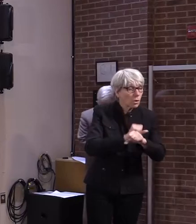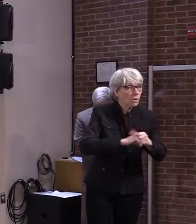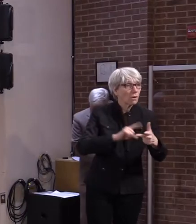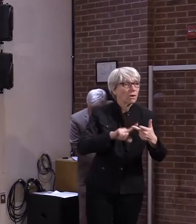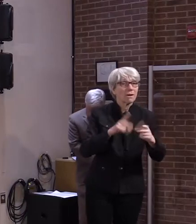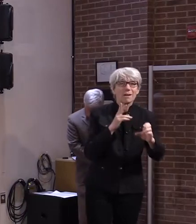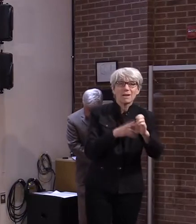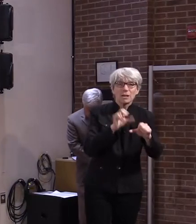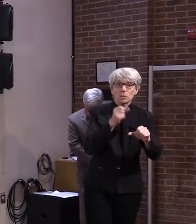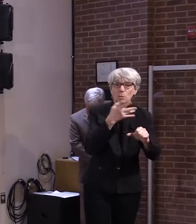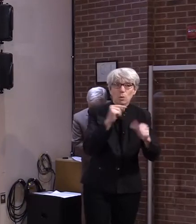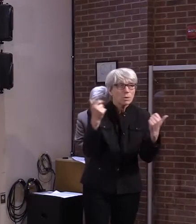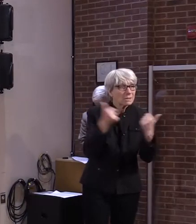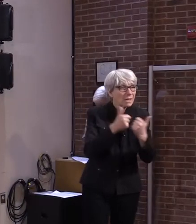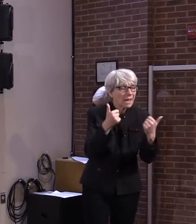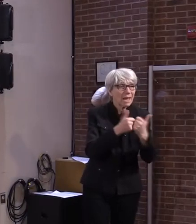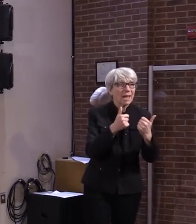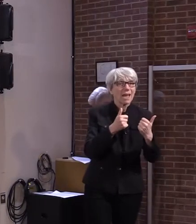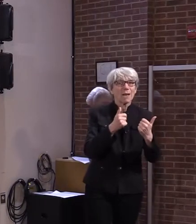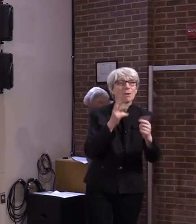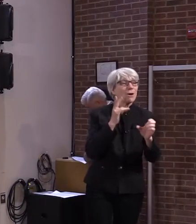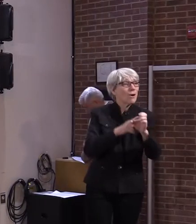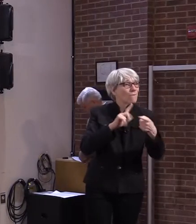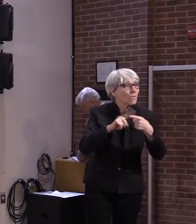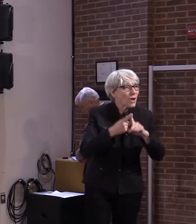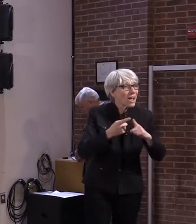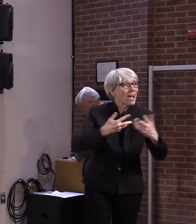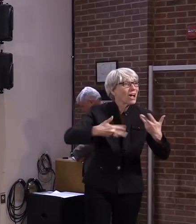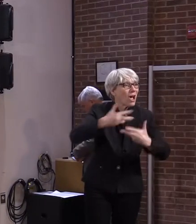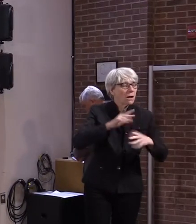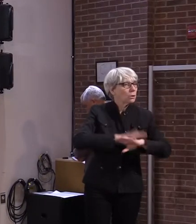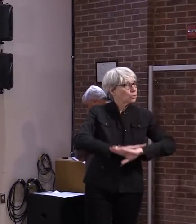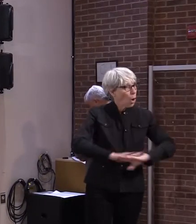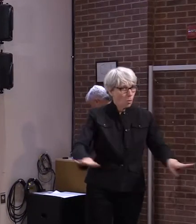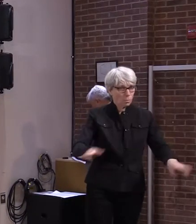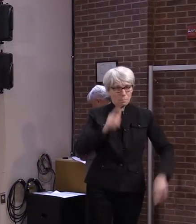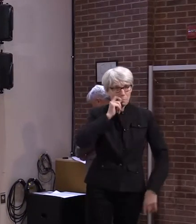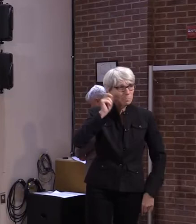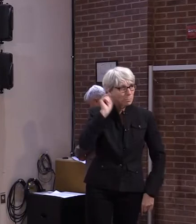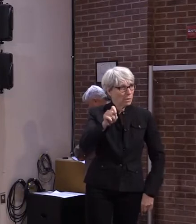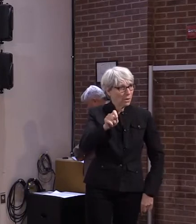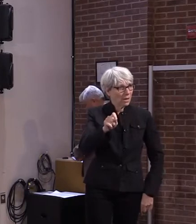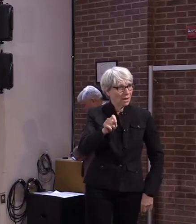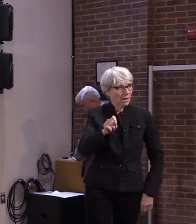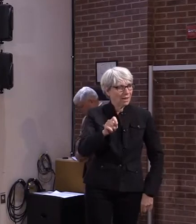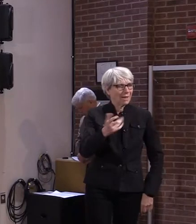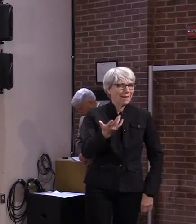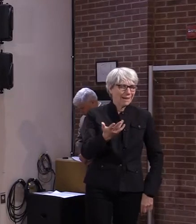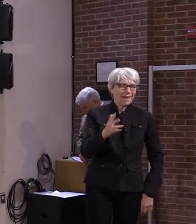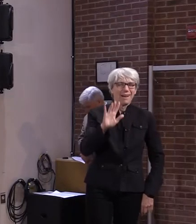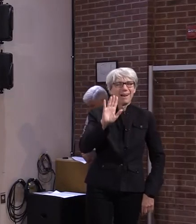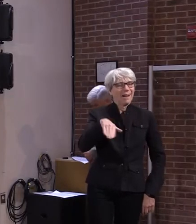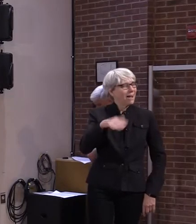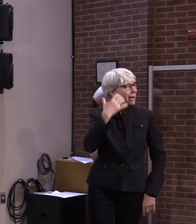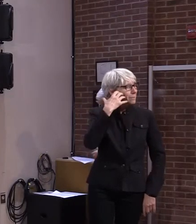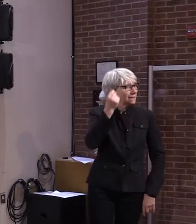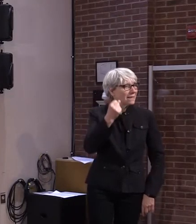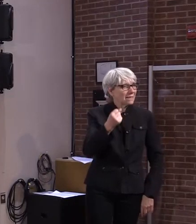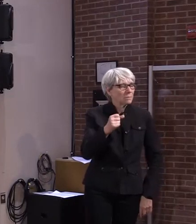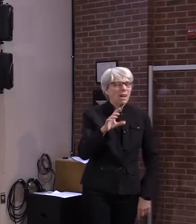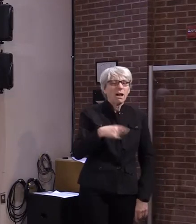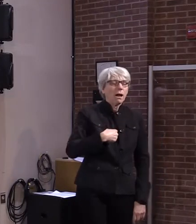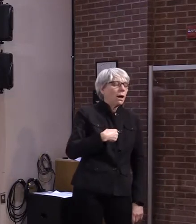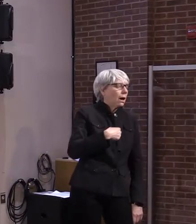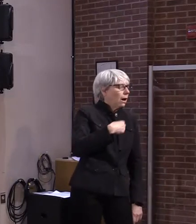activities. While this may seem obvious, we all know how easy it can be to ignore something like a runny